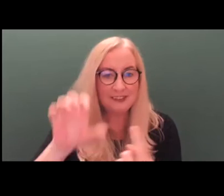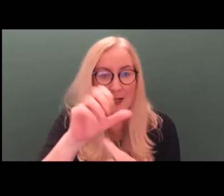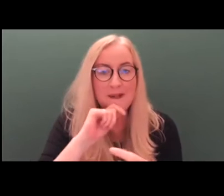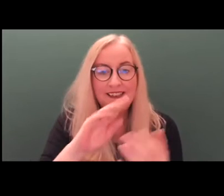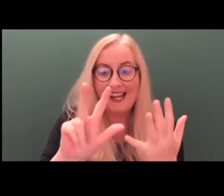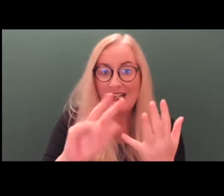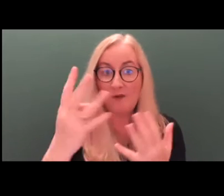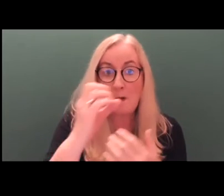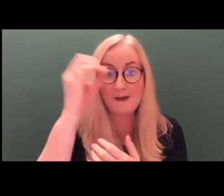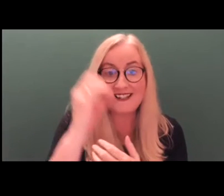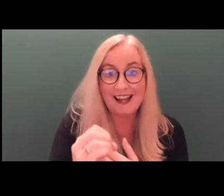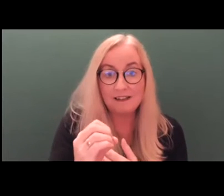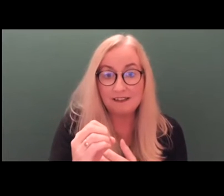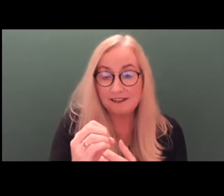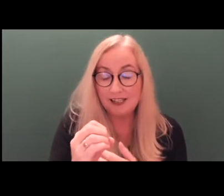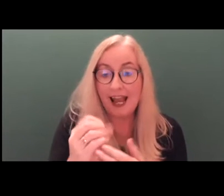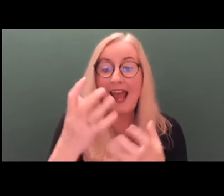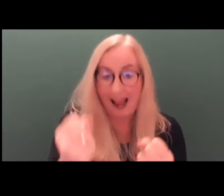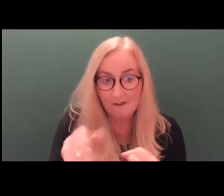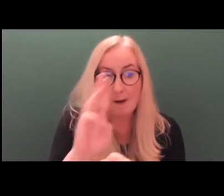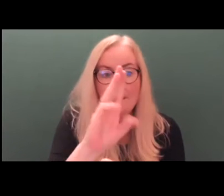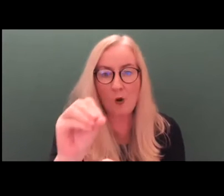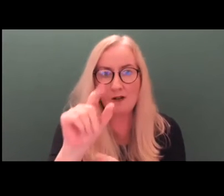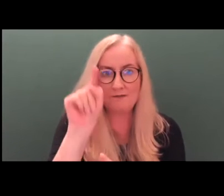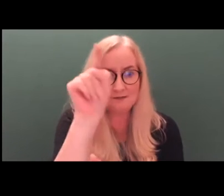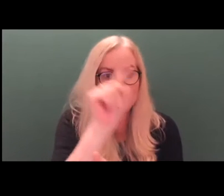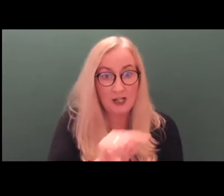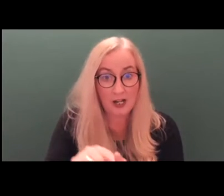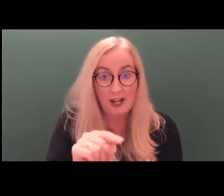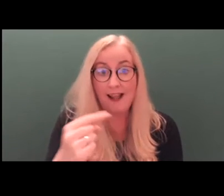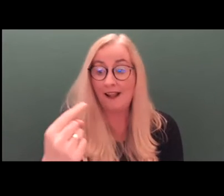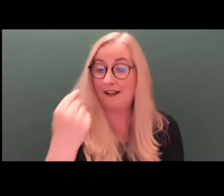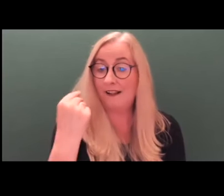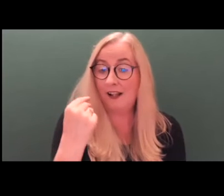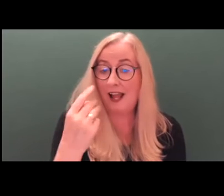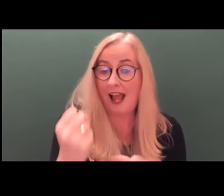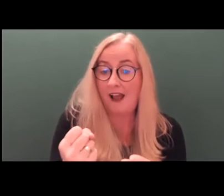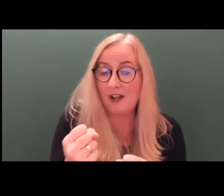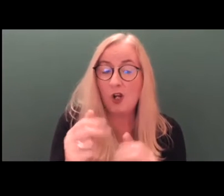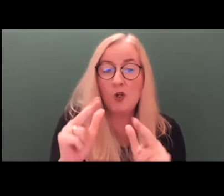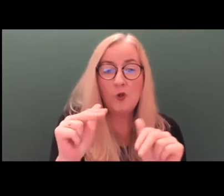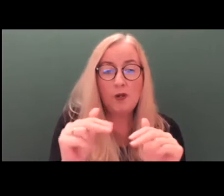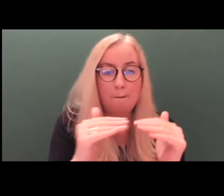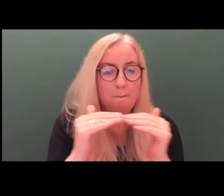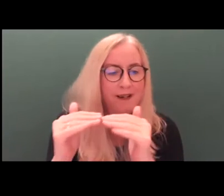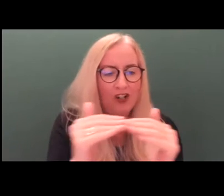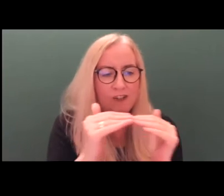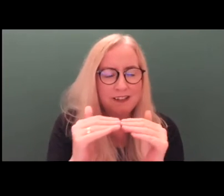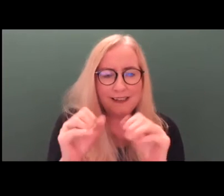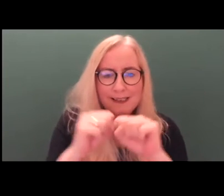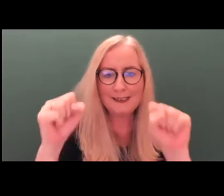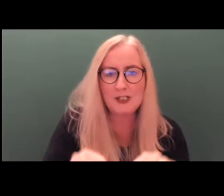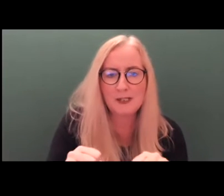system. In 2013, we got a new regulation that includes the Pio system in the regular welfare system.